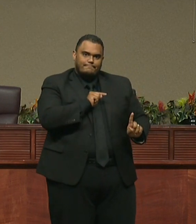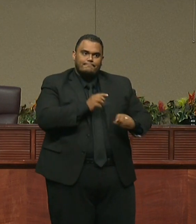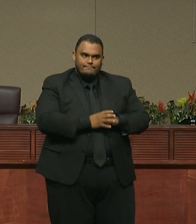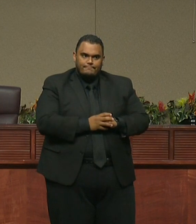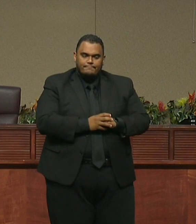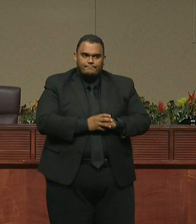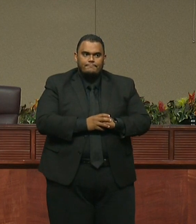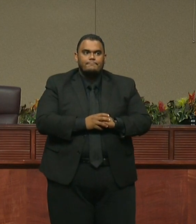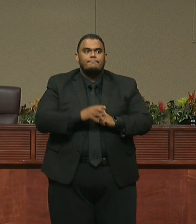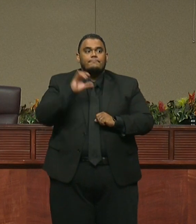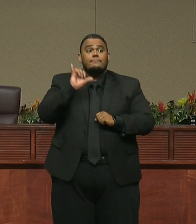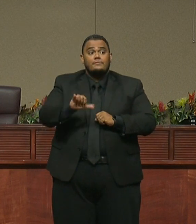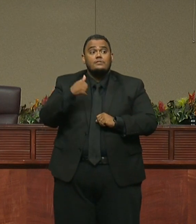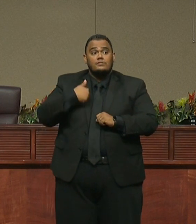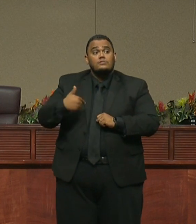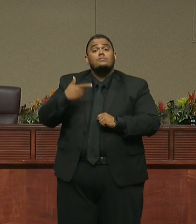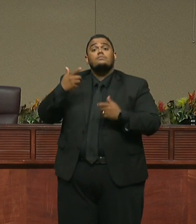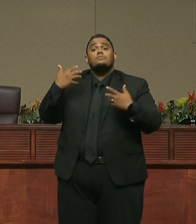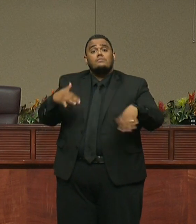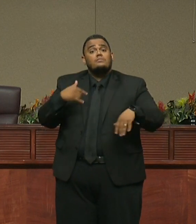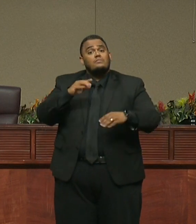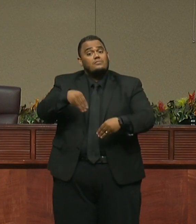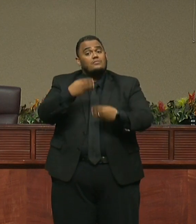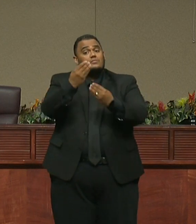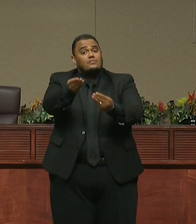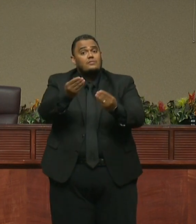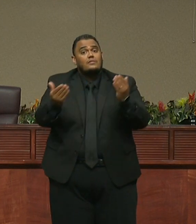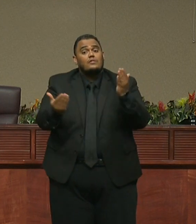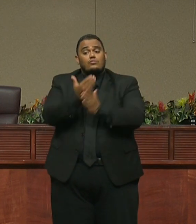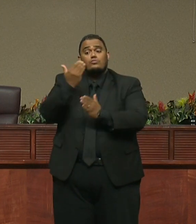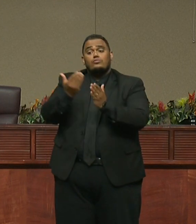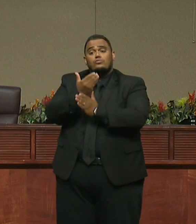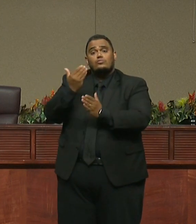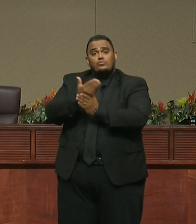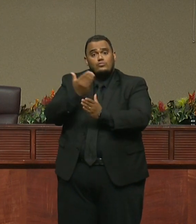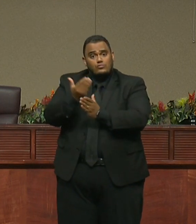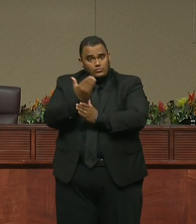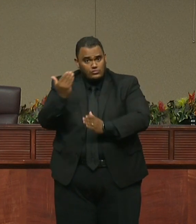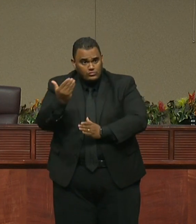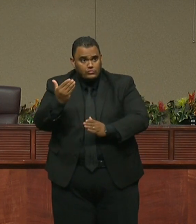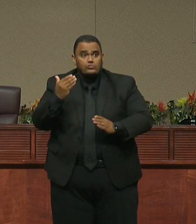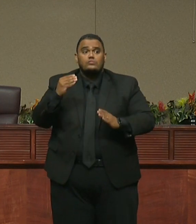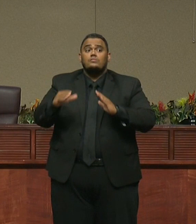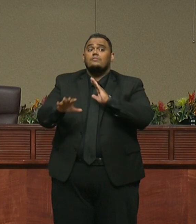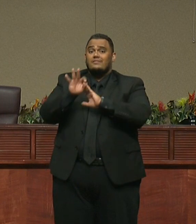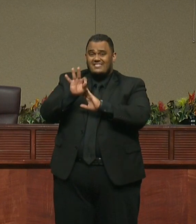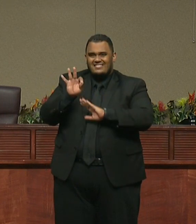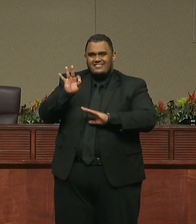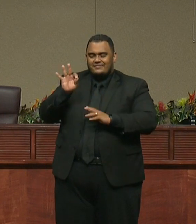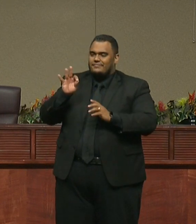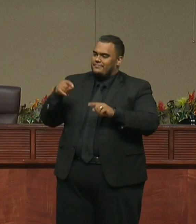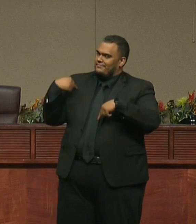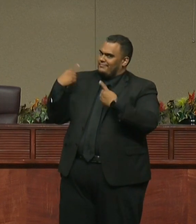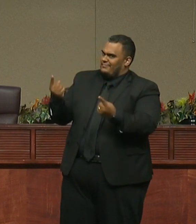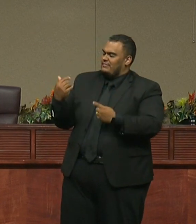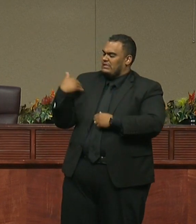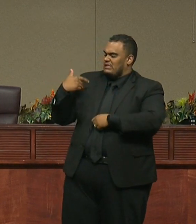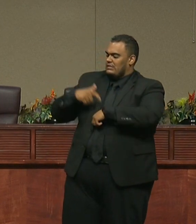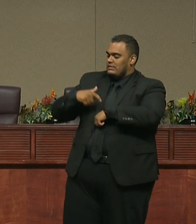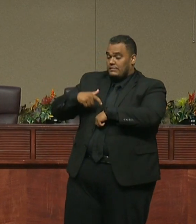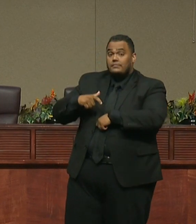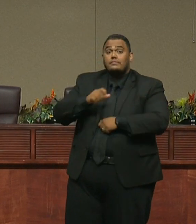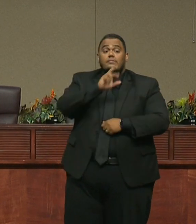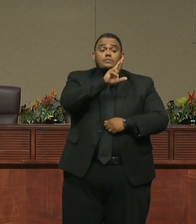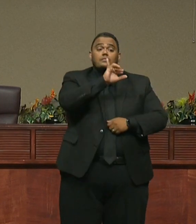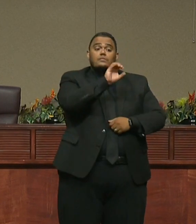Those are, I'm going to give you the ones that we have new cases to you last time. And those are Rio